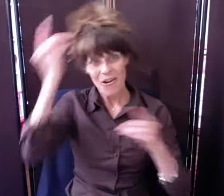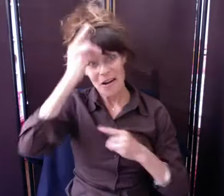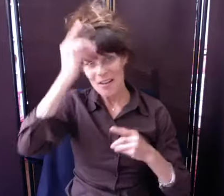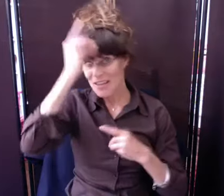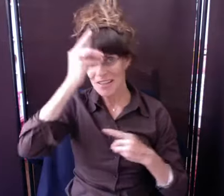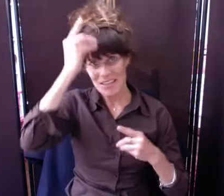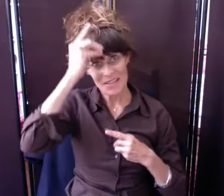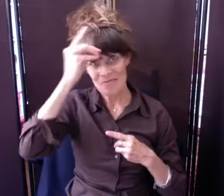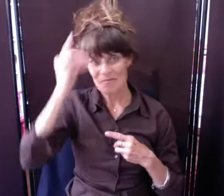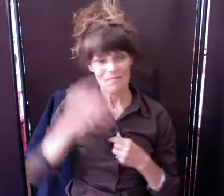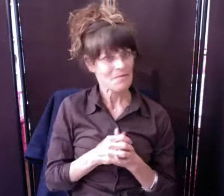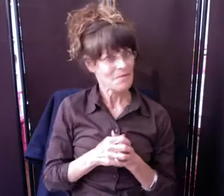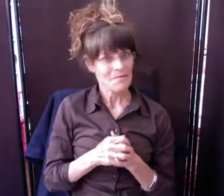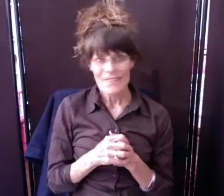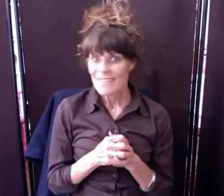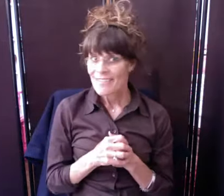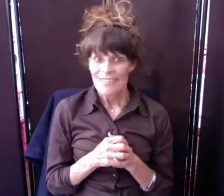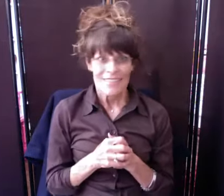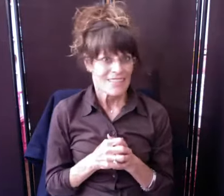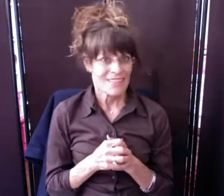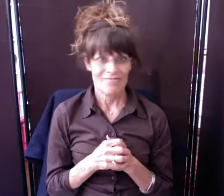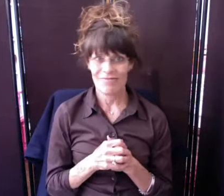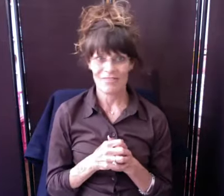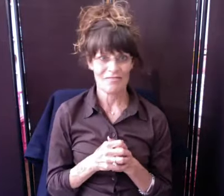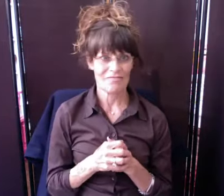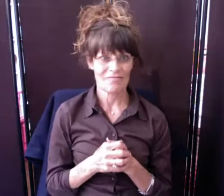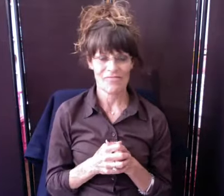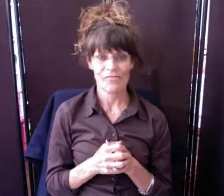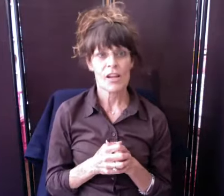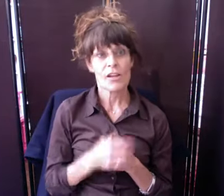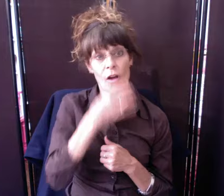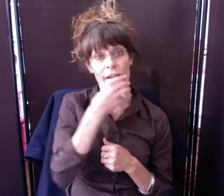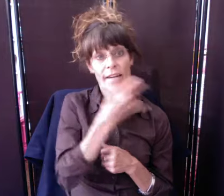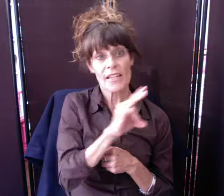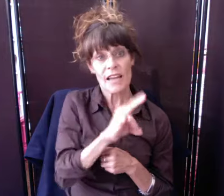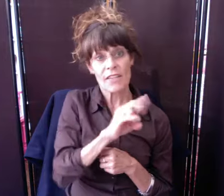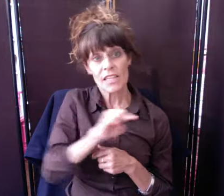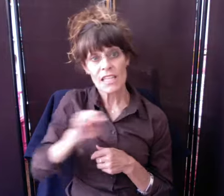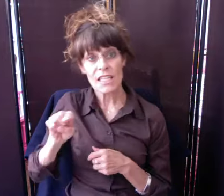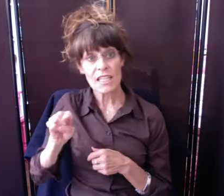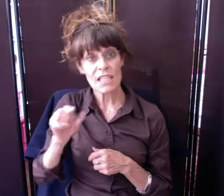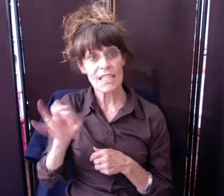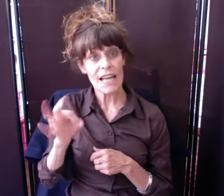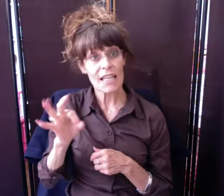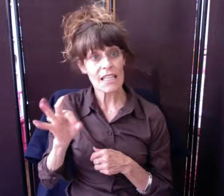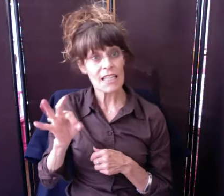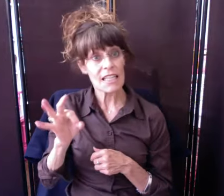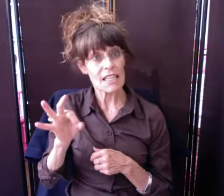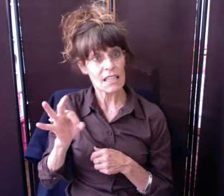to take myself down. So from 17 to 19, when I'm supposed to go do all these